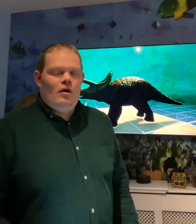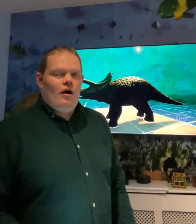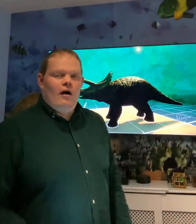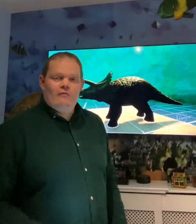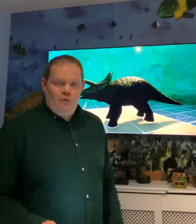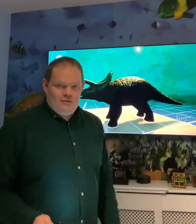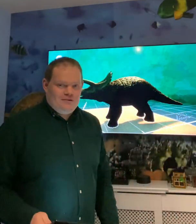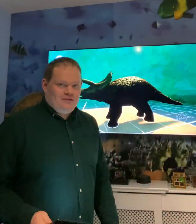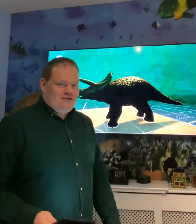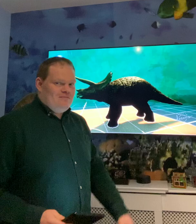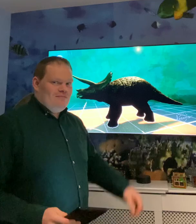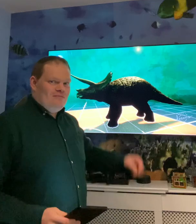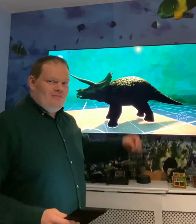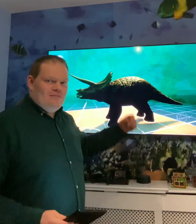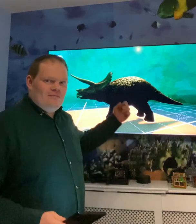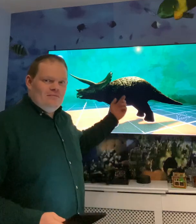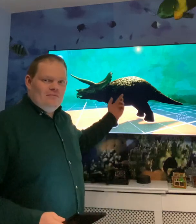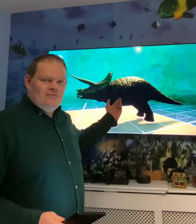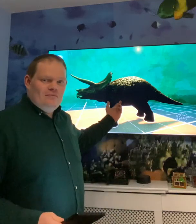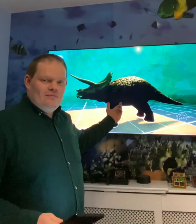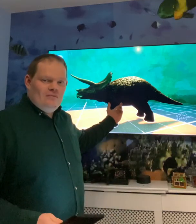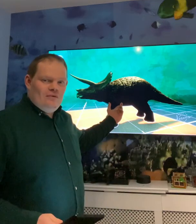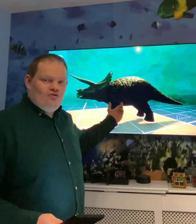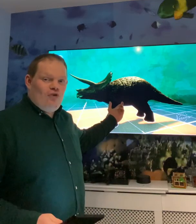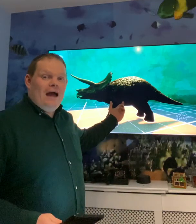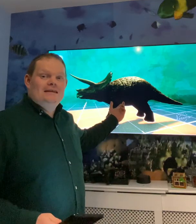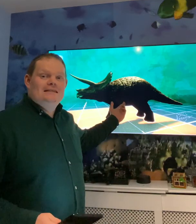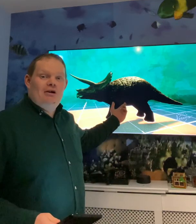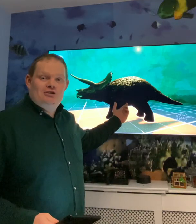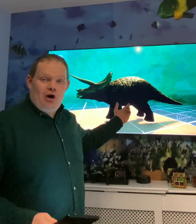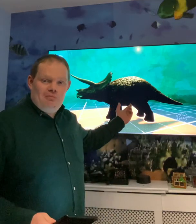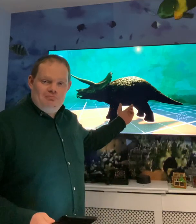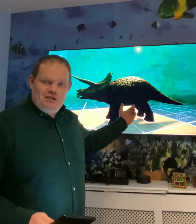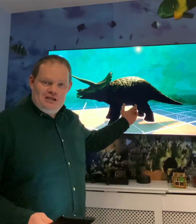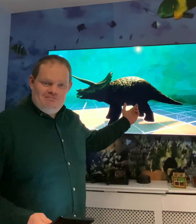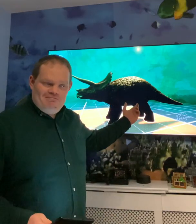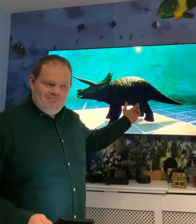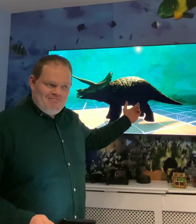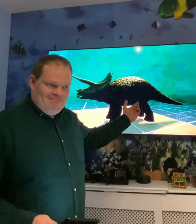of course, the triceratops.